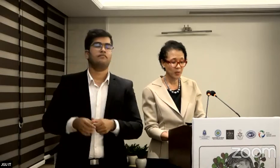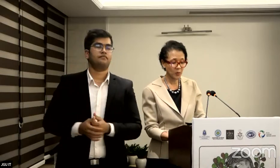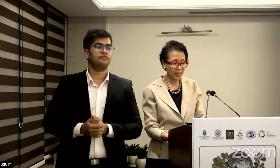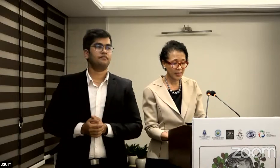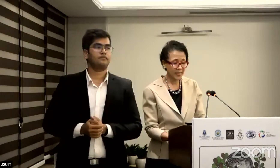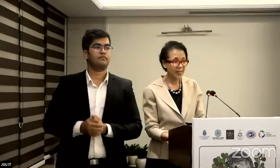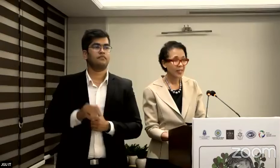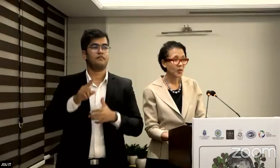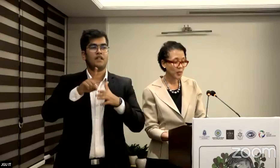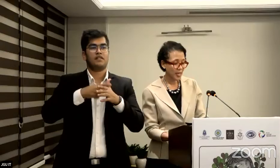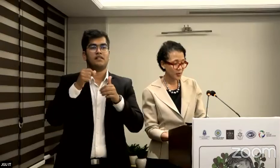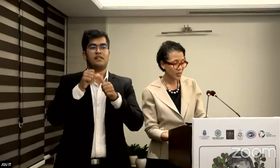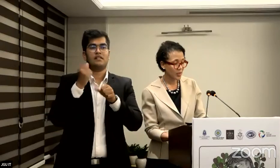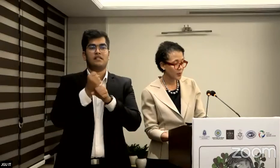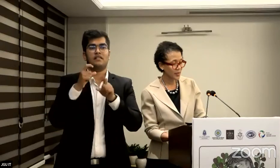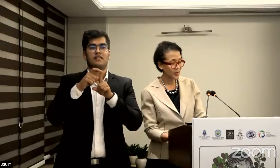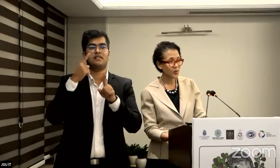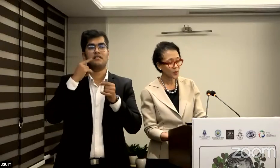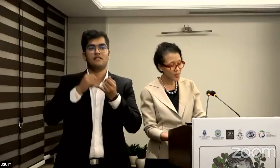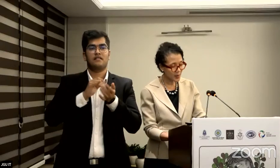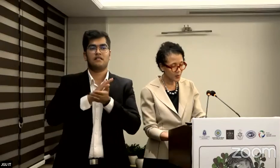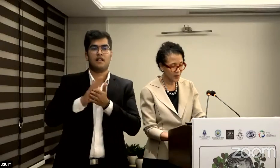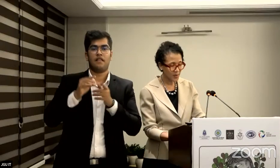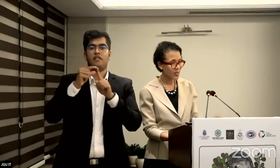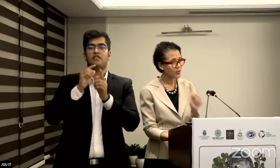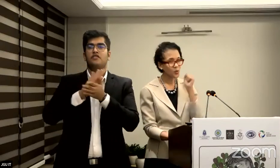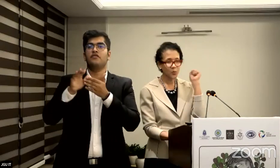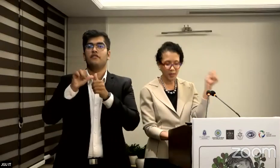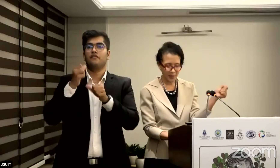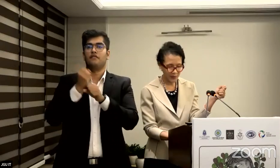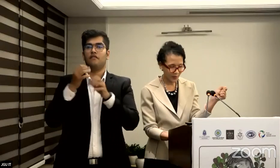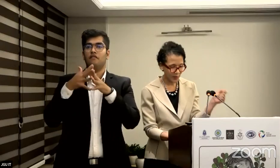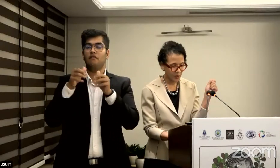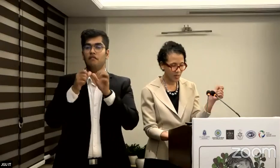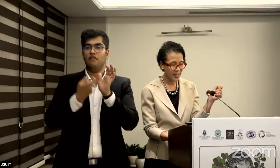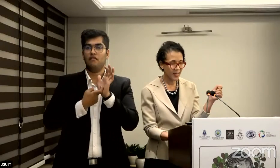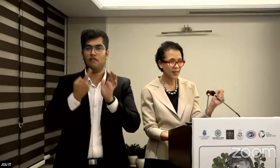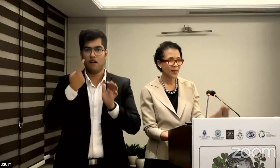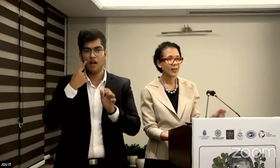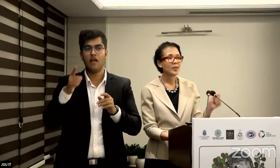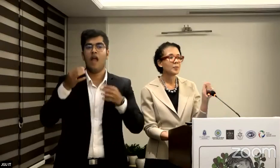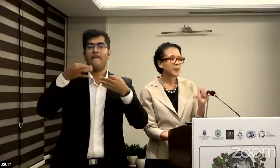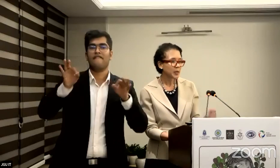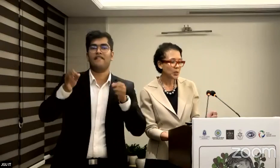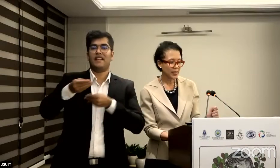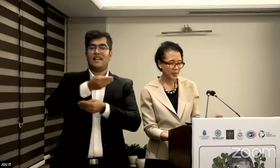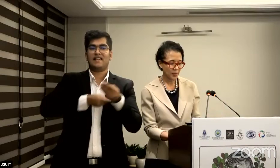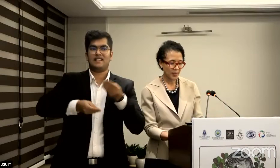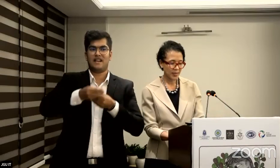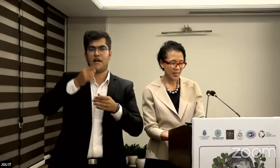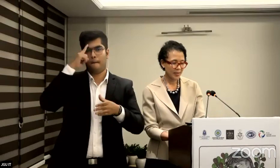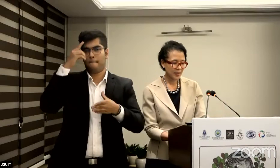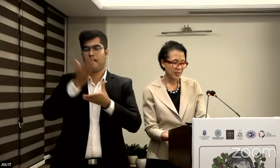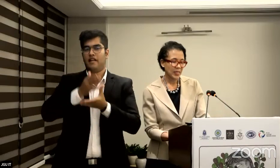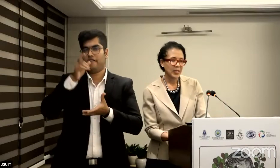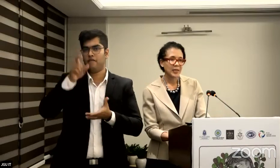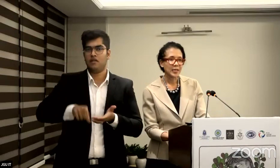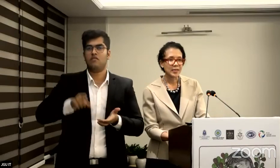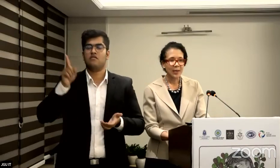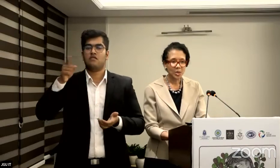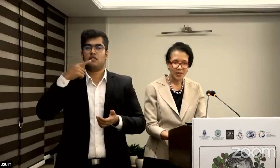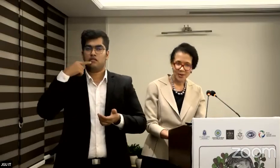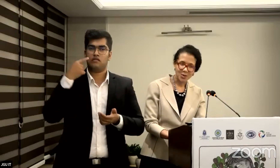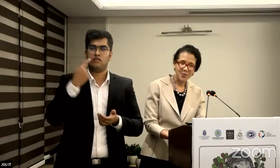Jagdish Bhagwati, the renowned Columbia University professor and true believer in free trade, bitterly criticized